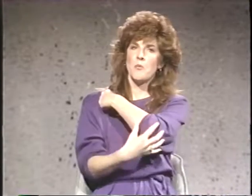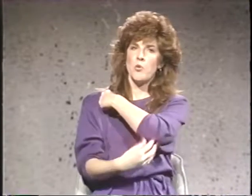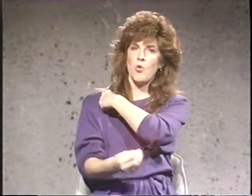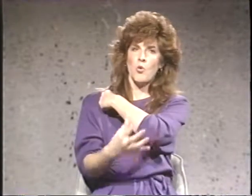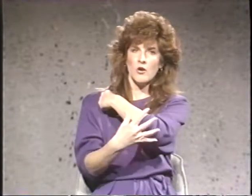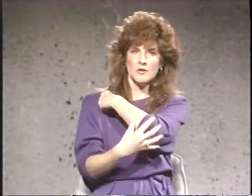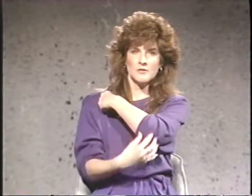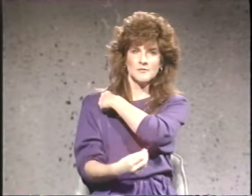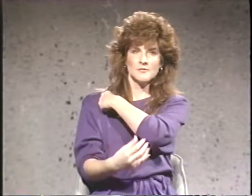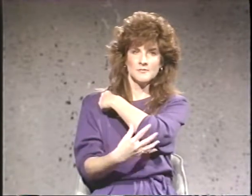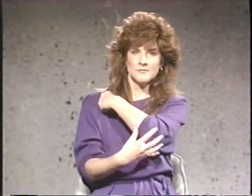poor,